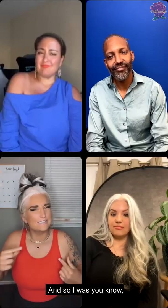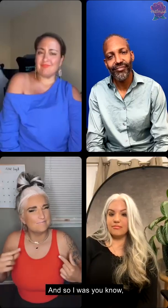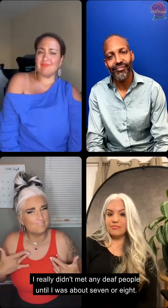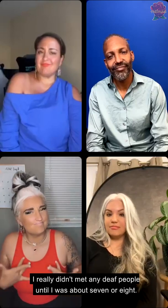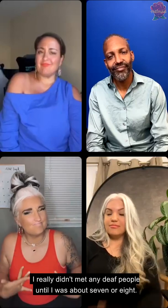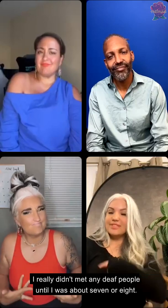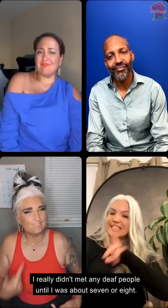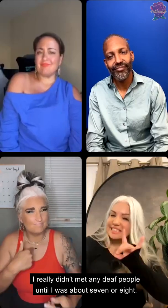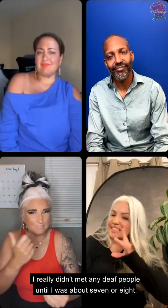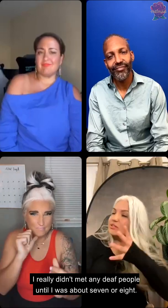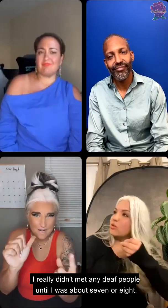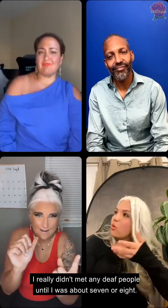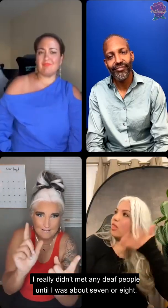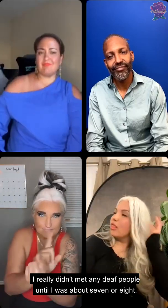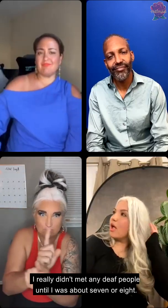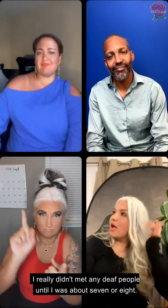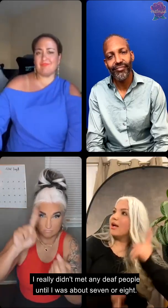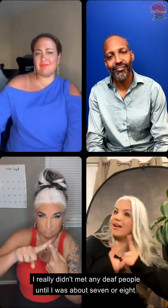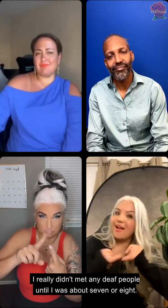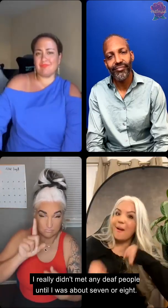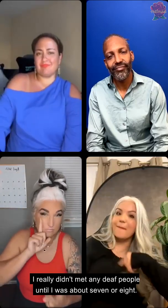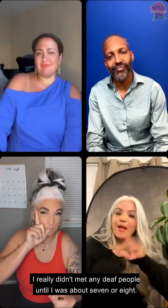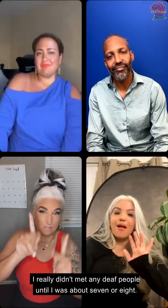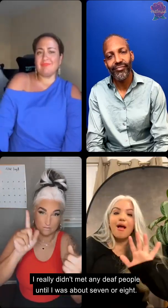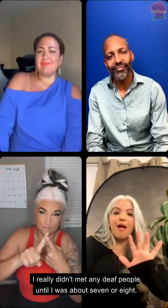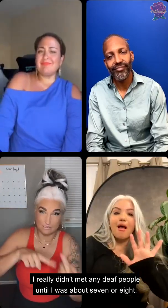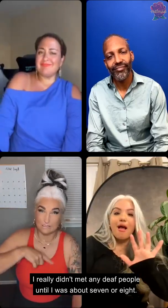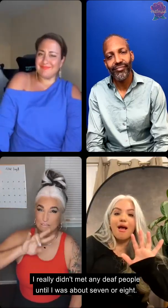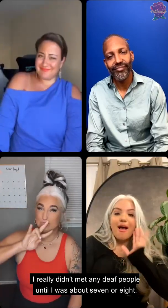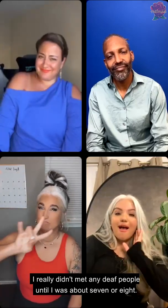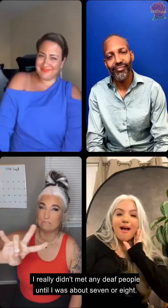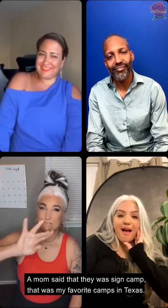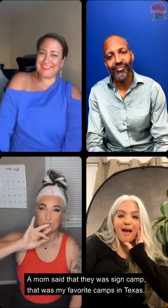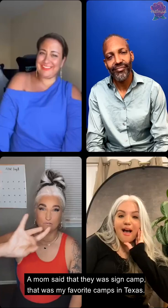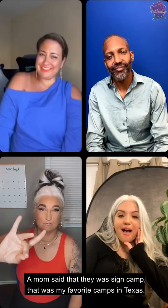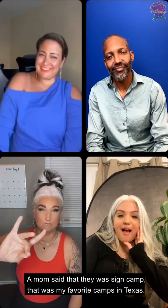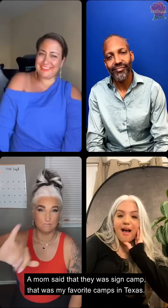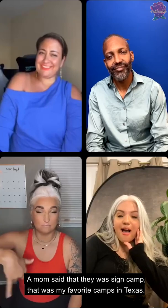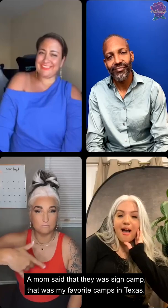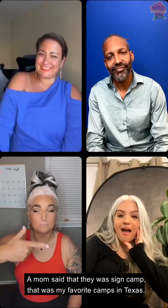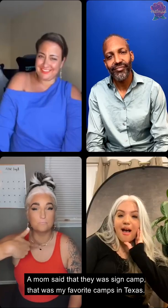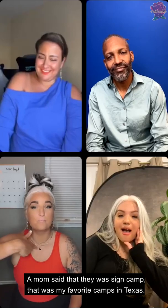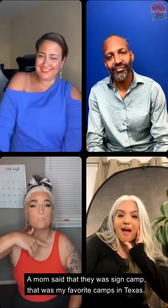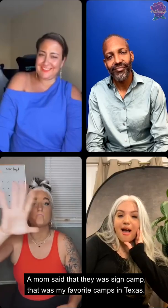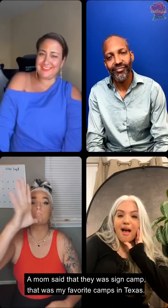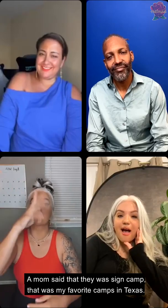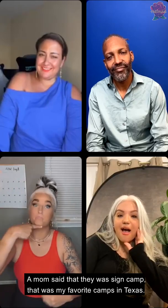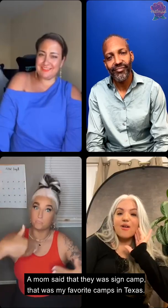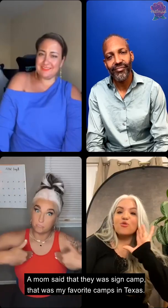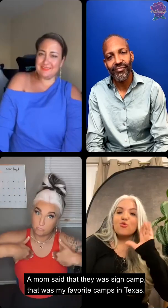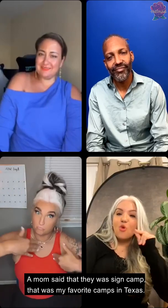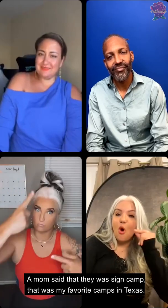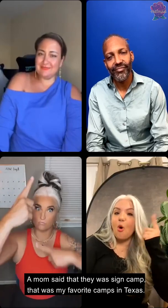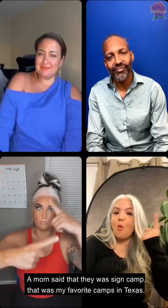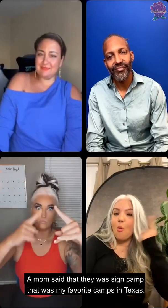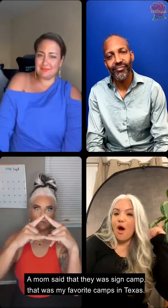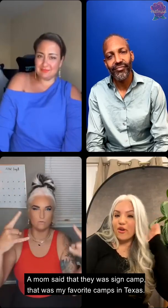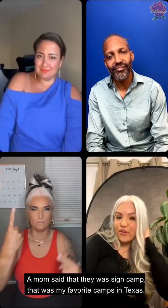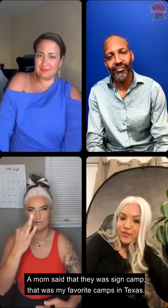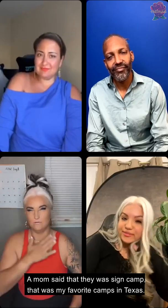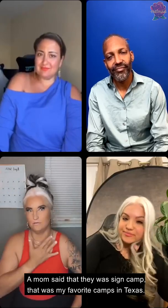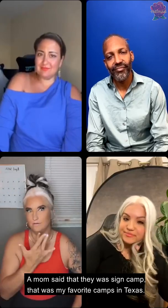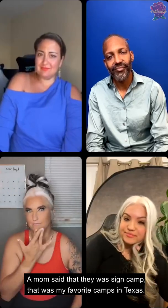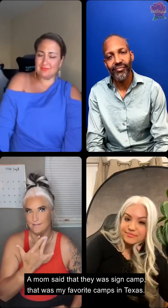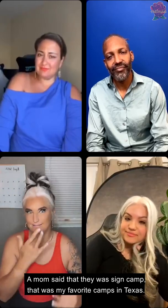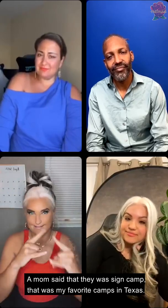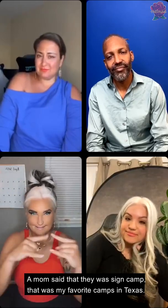so I was, upset. I really didn't met any deaf people until I was about 7 or 8. And Mom said that there was Sign Camp, and it was one of